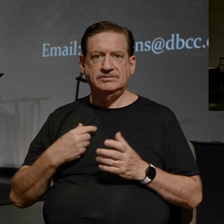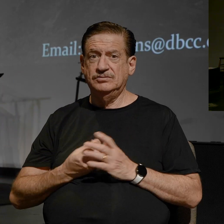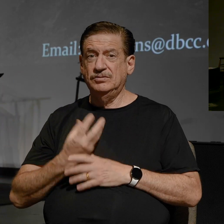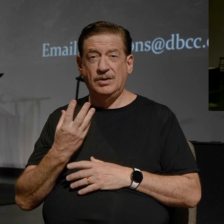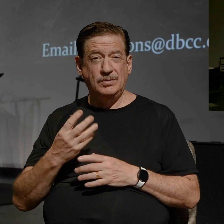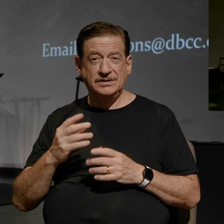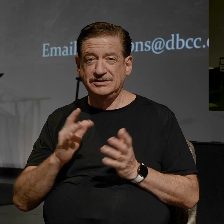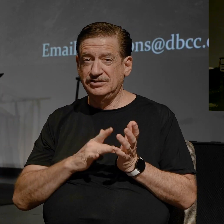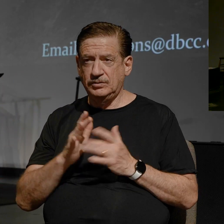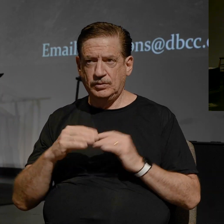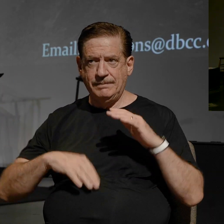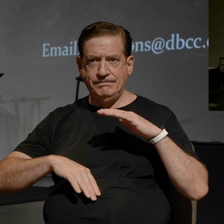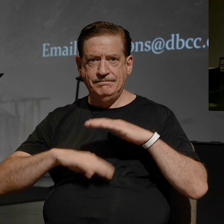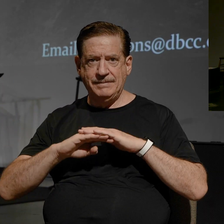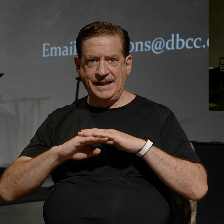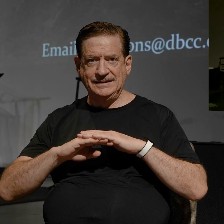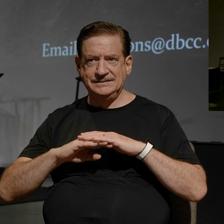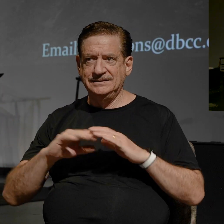Jesus. We're maxed out.